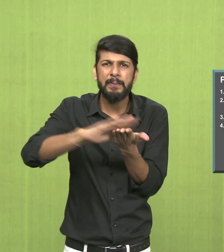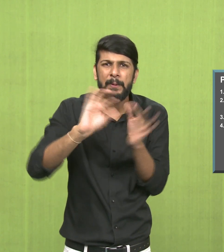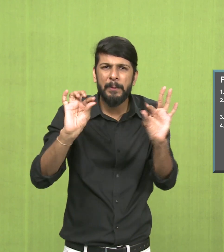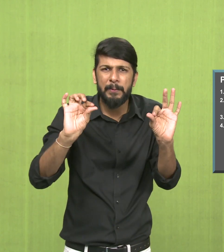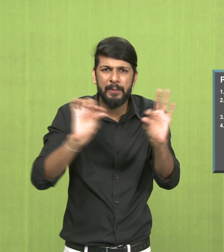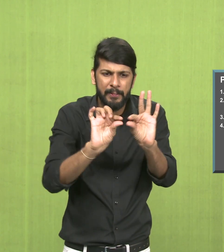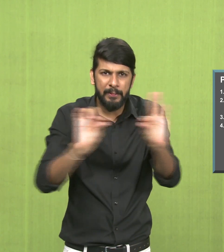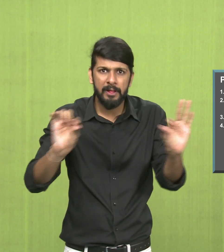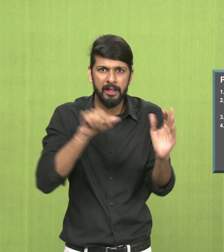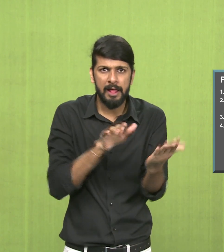then